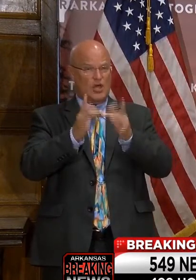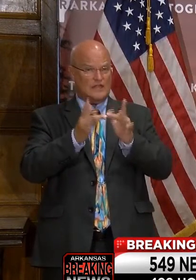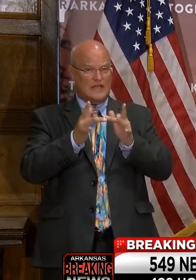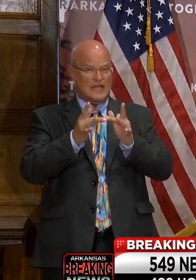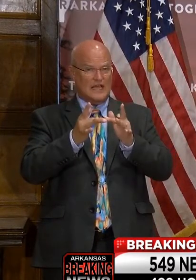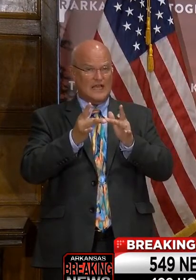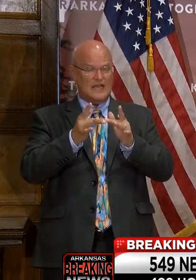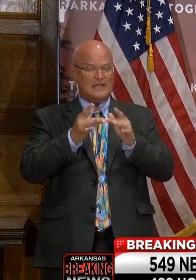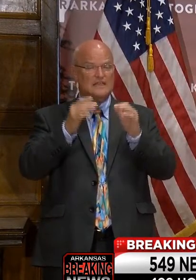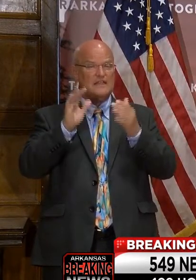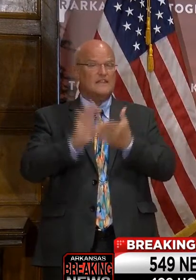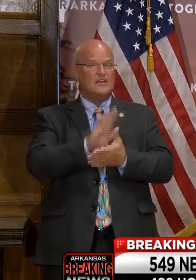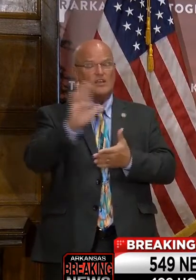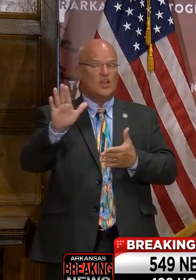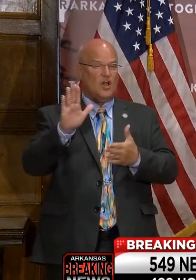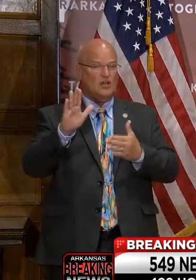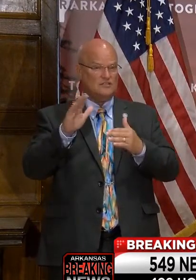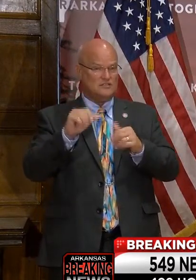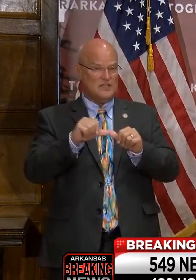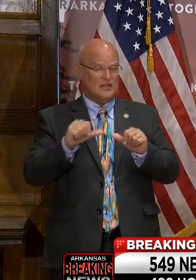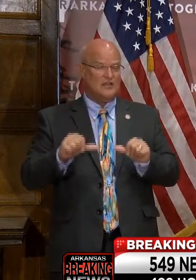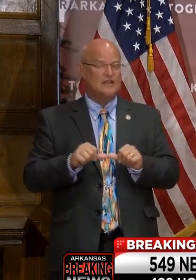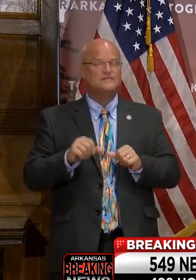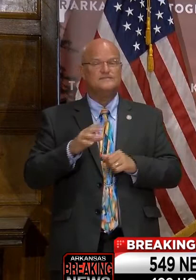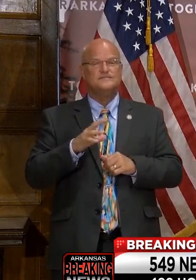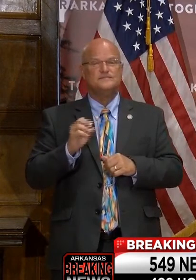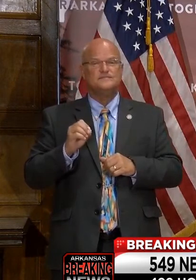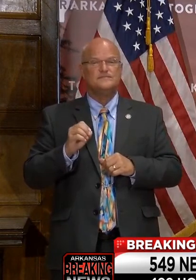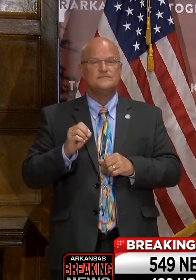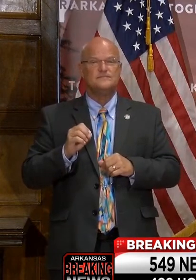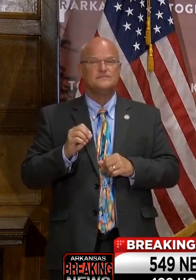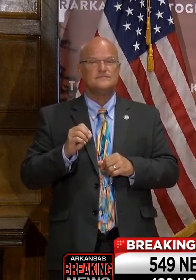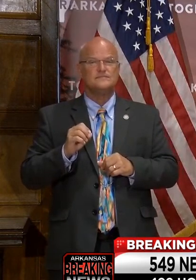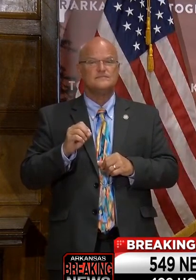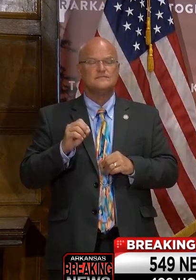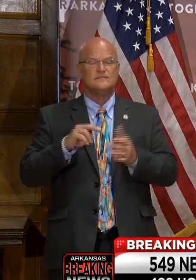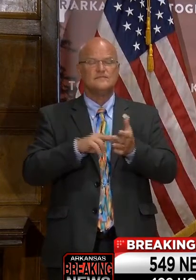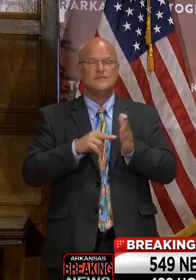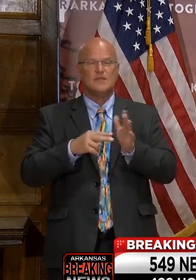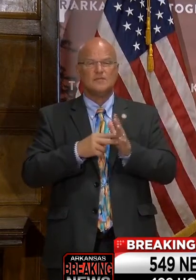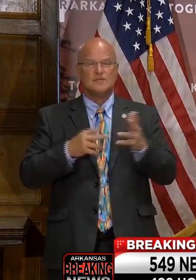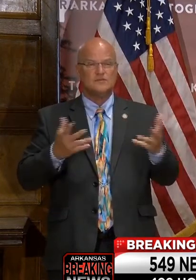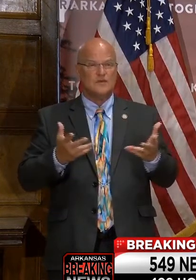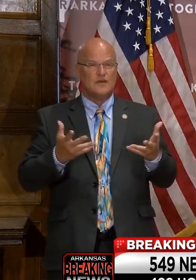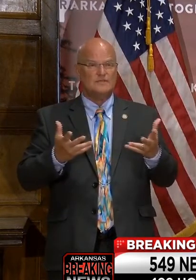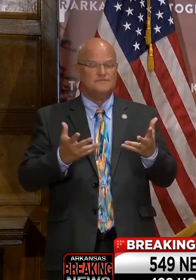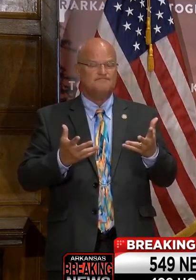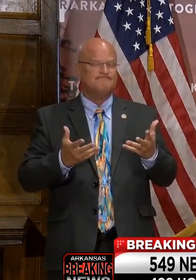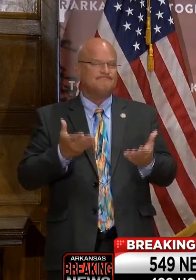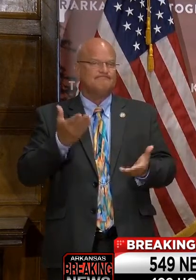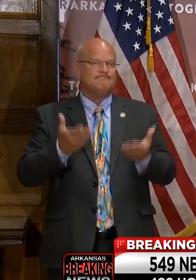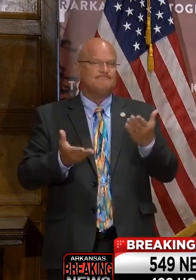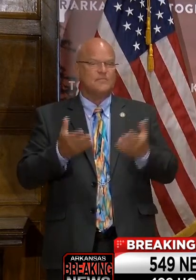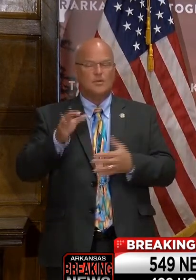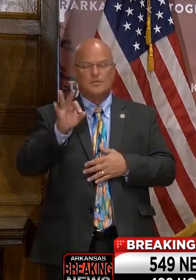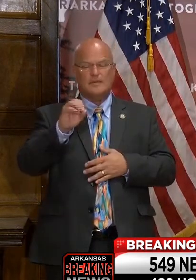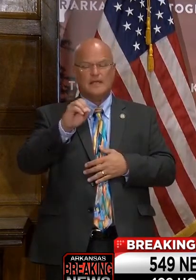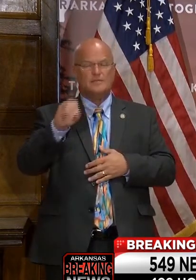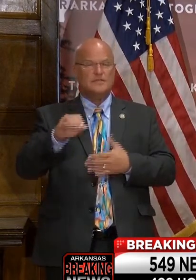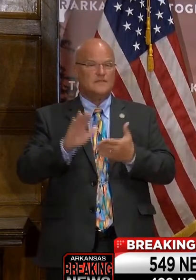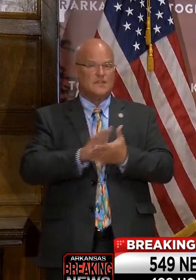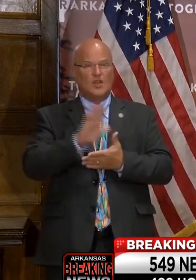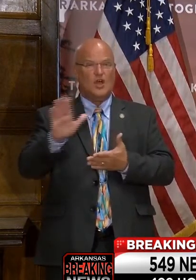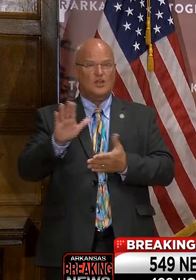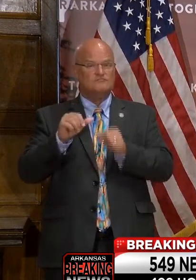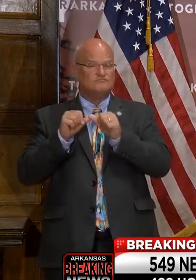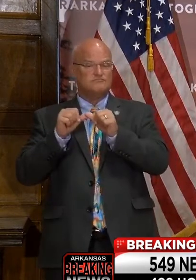in the higher education arena. And that means that there's probably 90% of the colleges